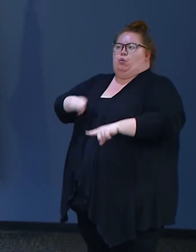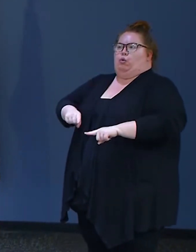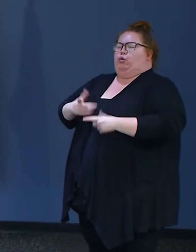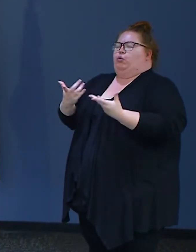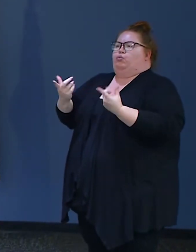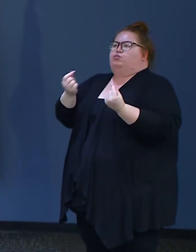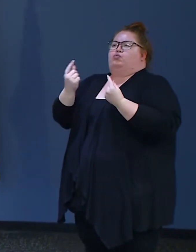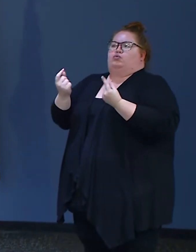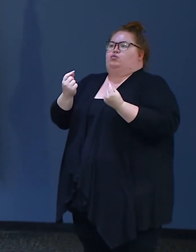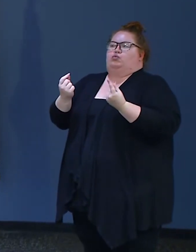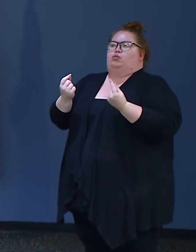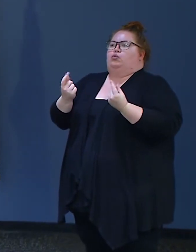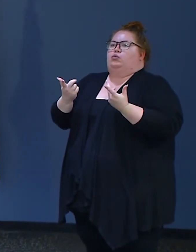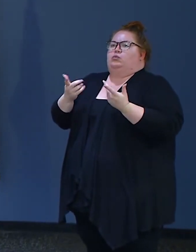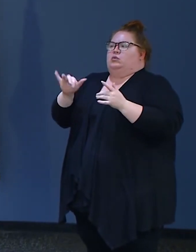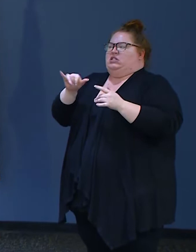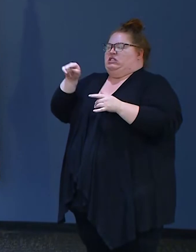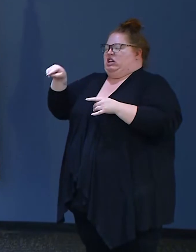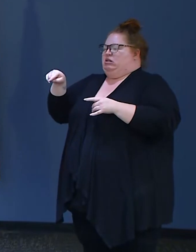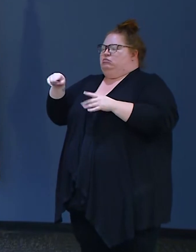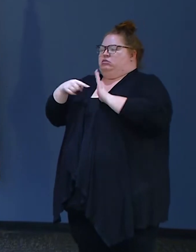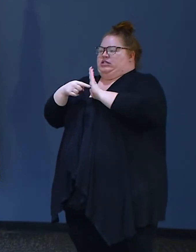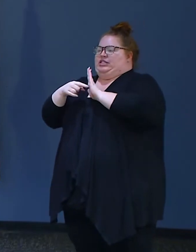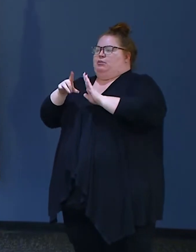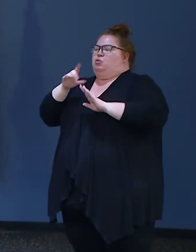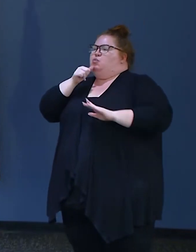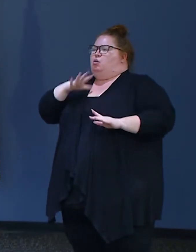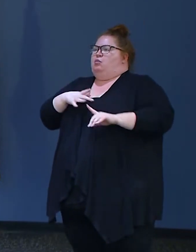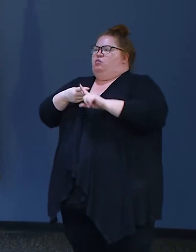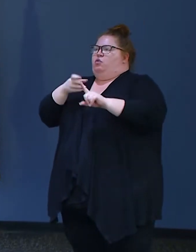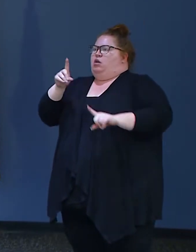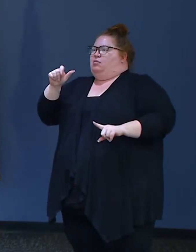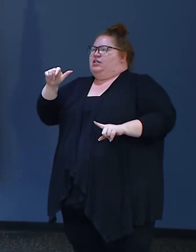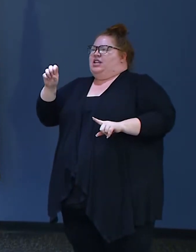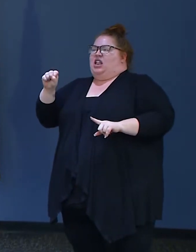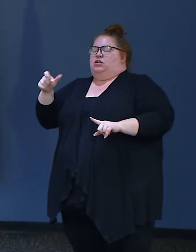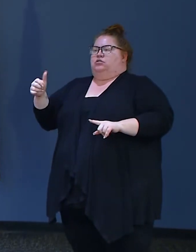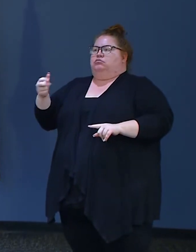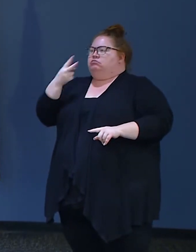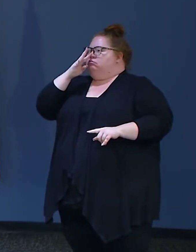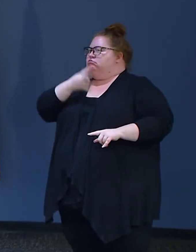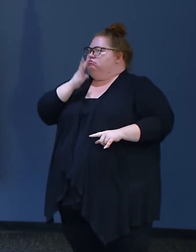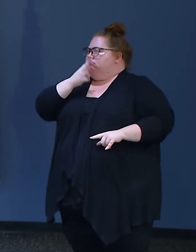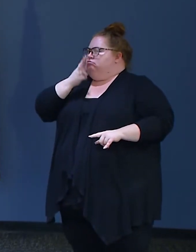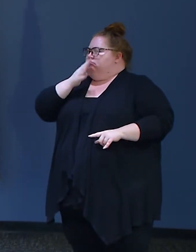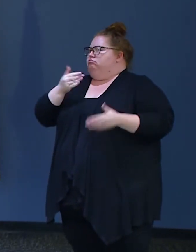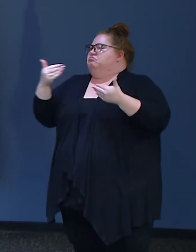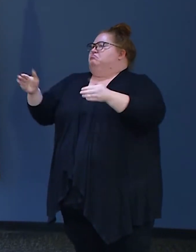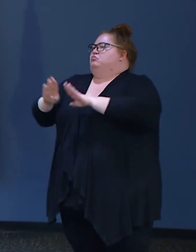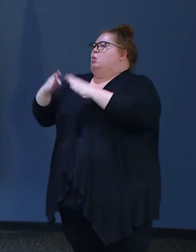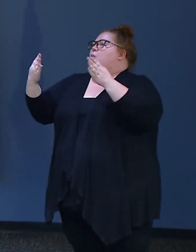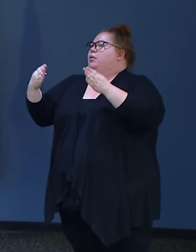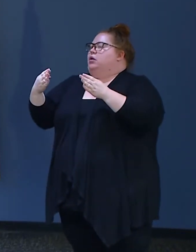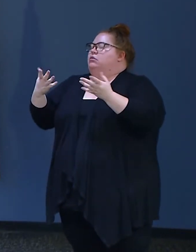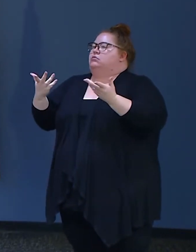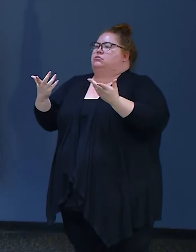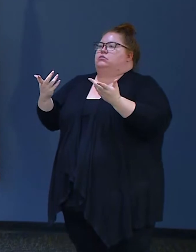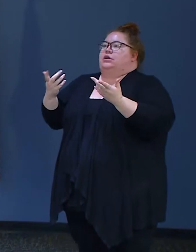County? Great questions, as always, Ralph. So let me start with the